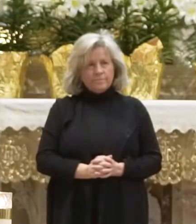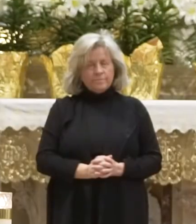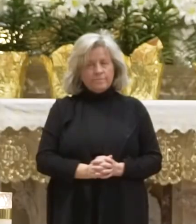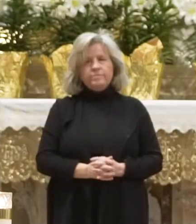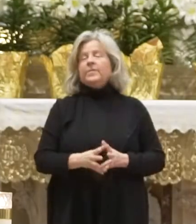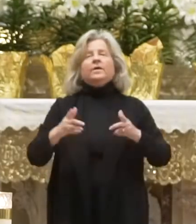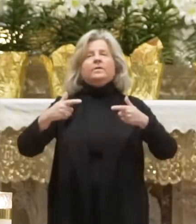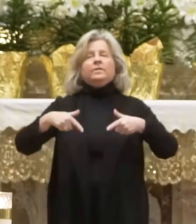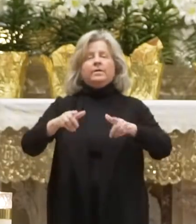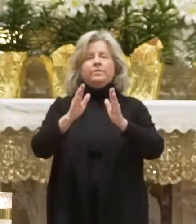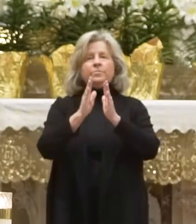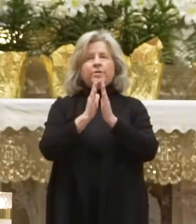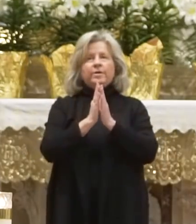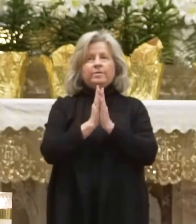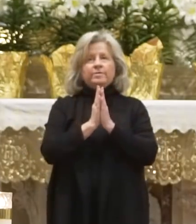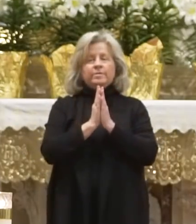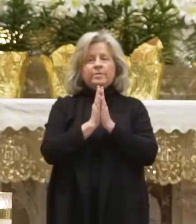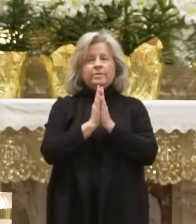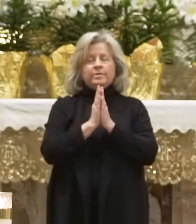Let us pray.